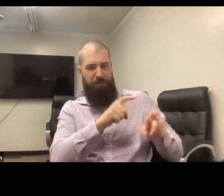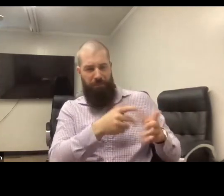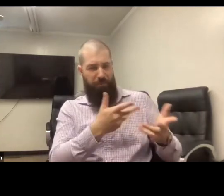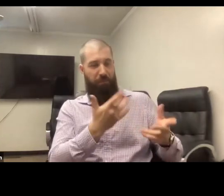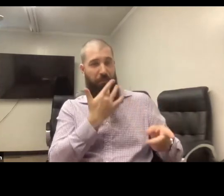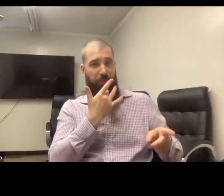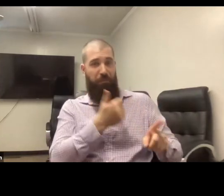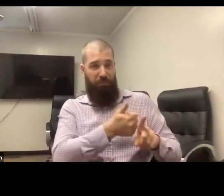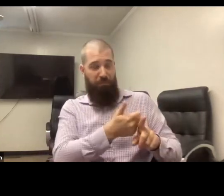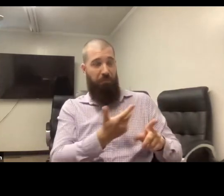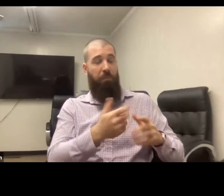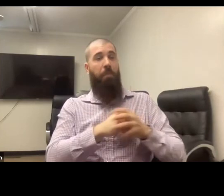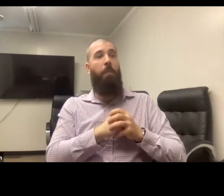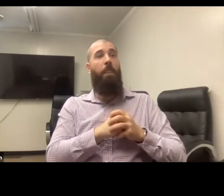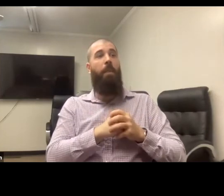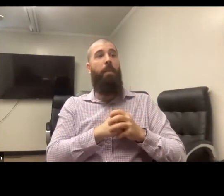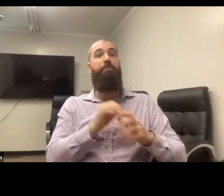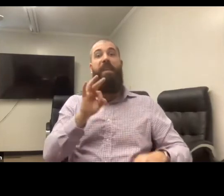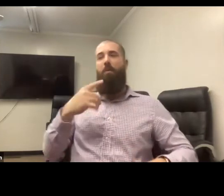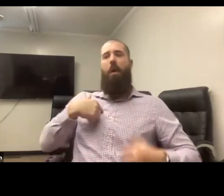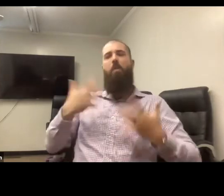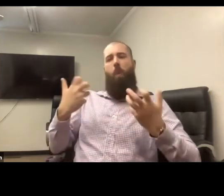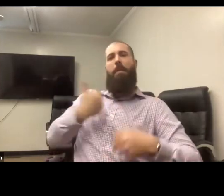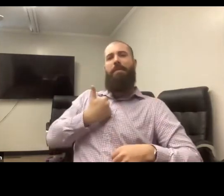and then ask her, would you prefer to do it yourself?